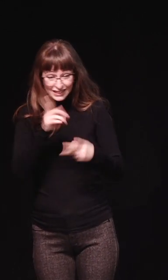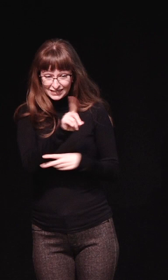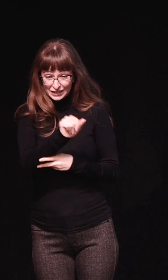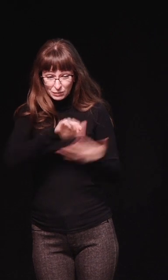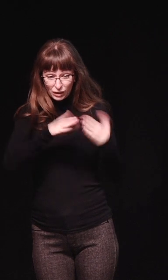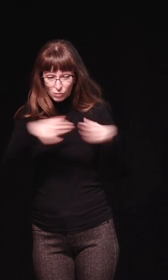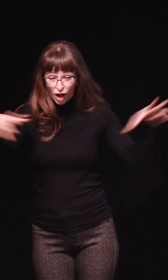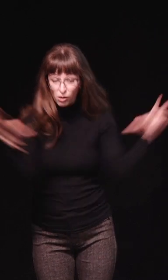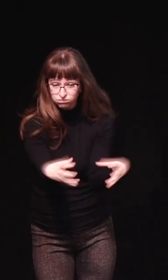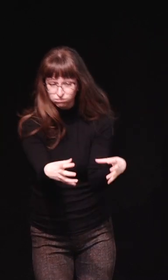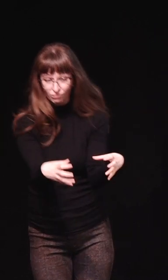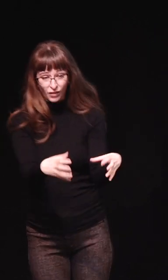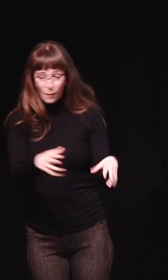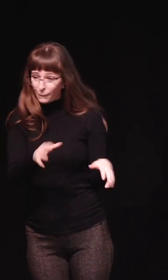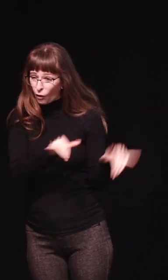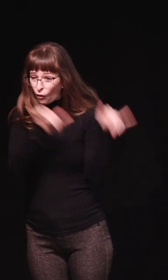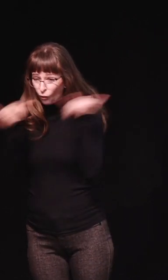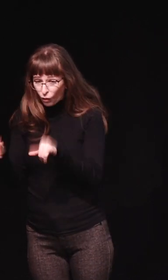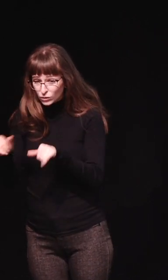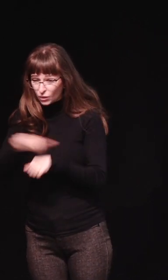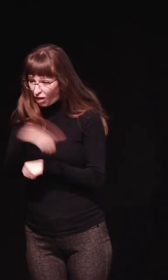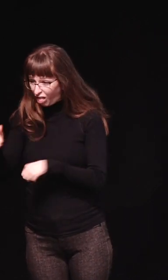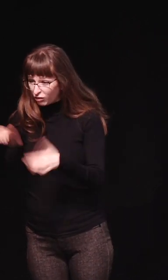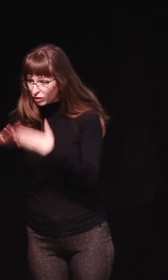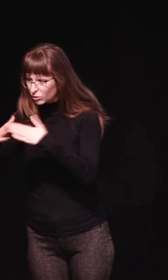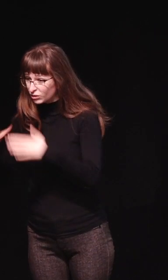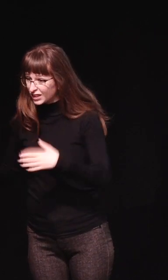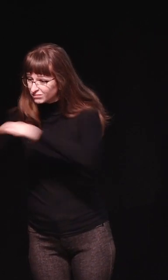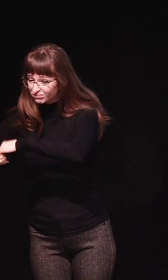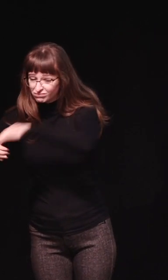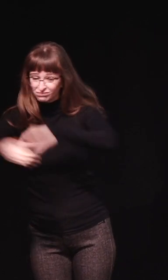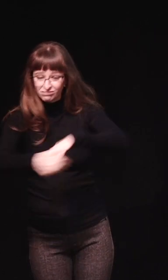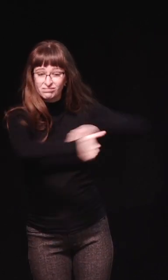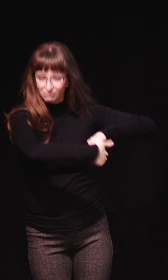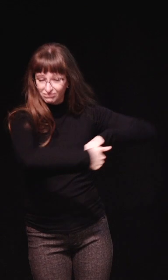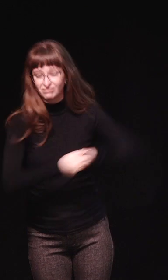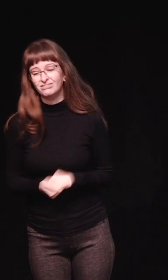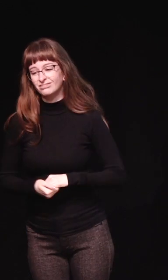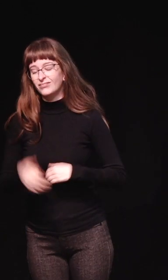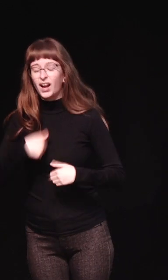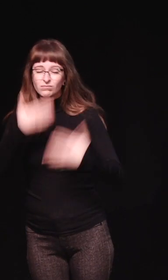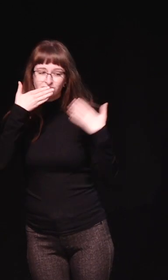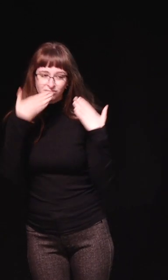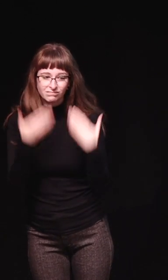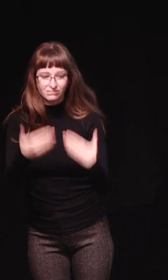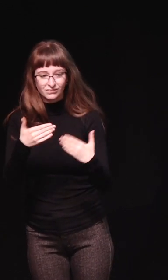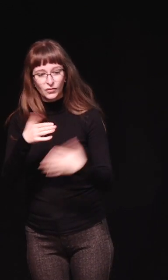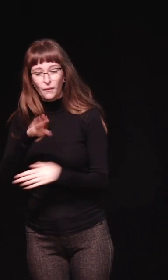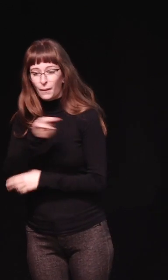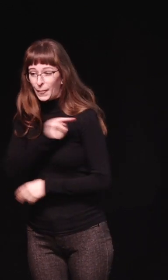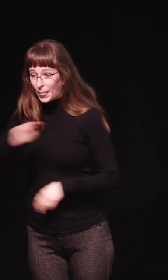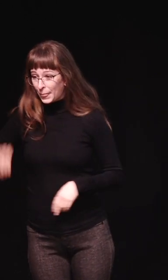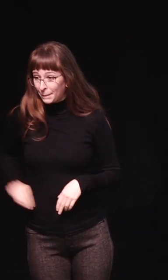community together, but builds bridges between all of us. I extend my profound thanks to the Mayor's Office for